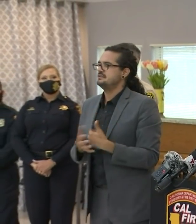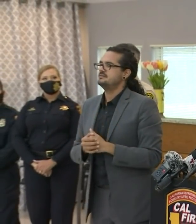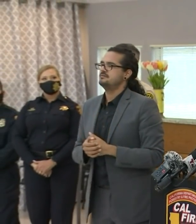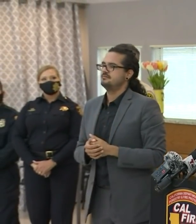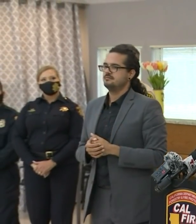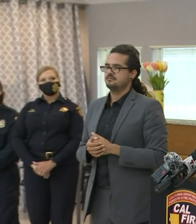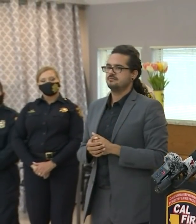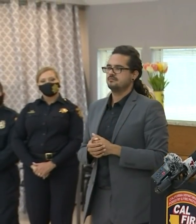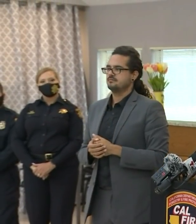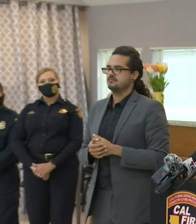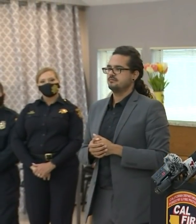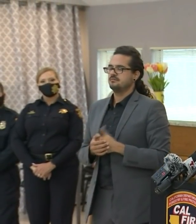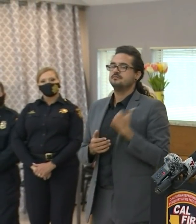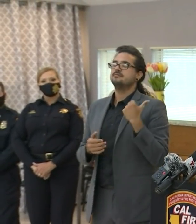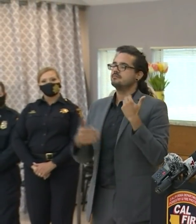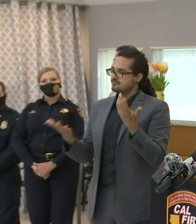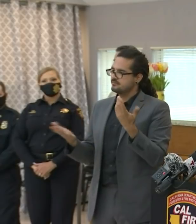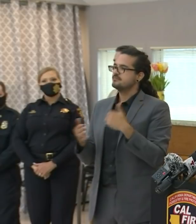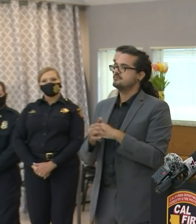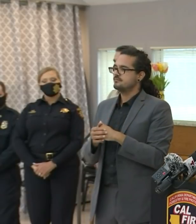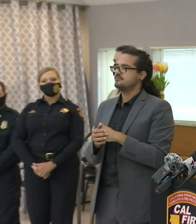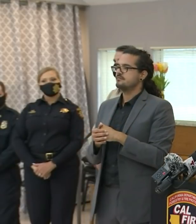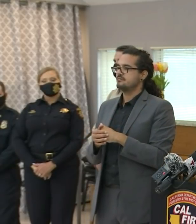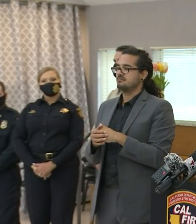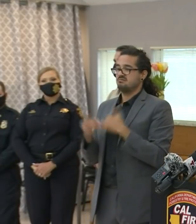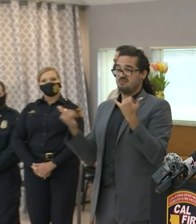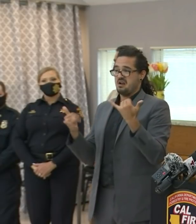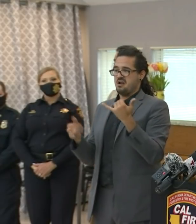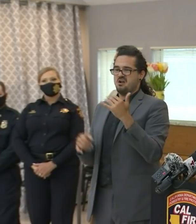Currently on the incident, we have over 1,300 personnel assigned.